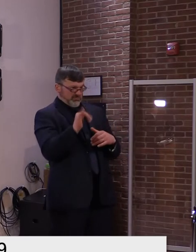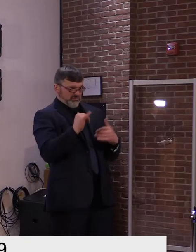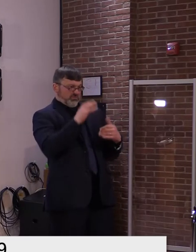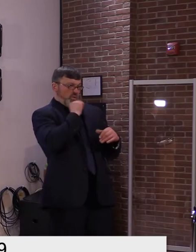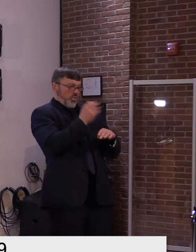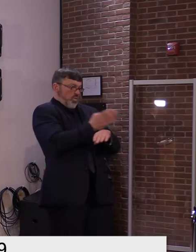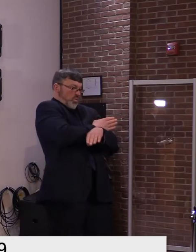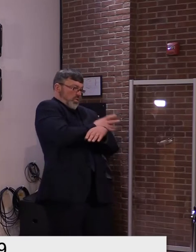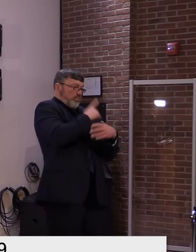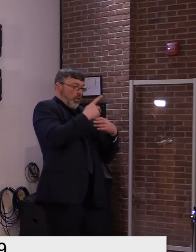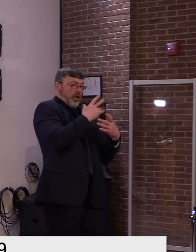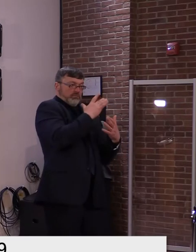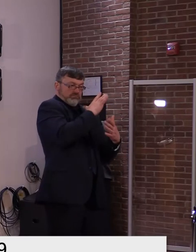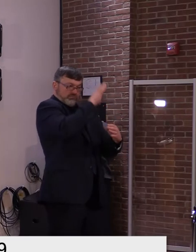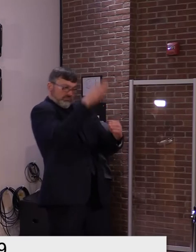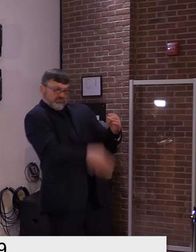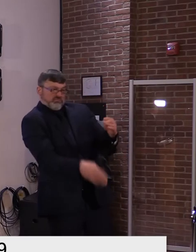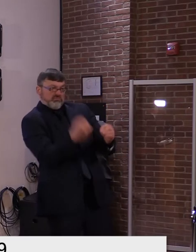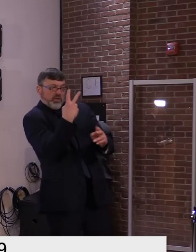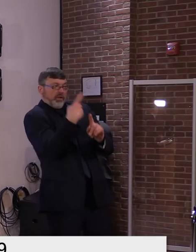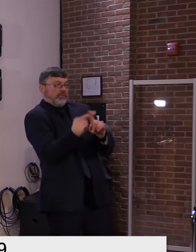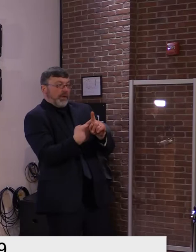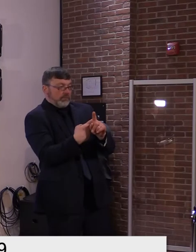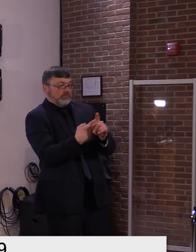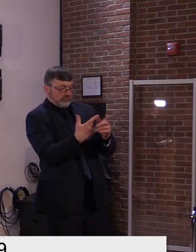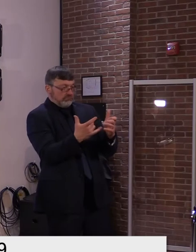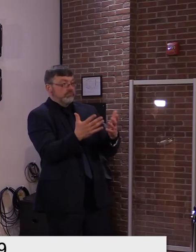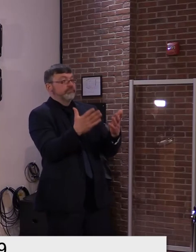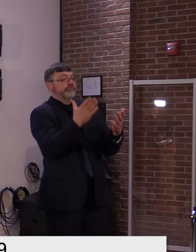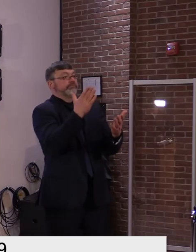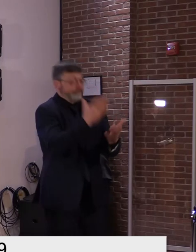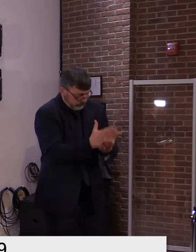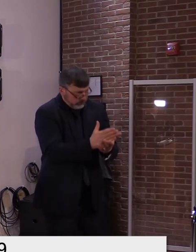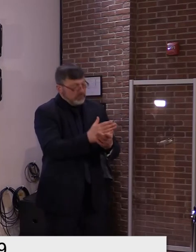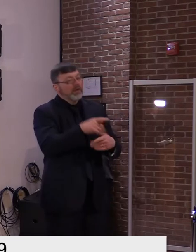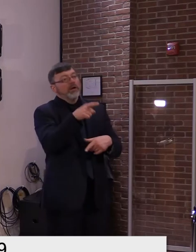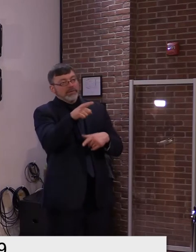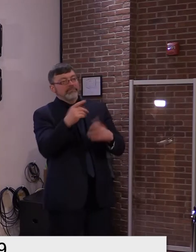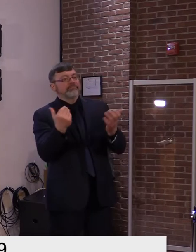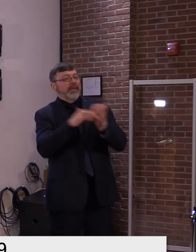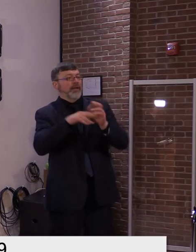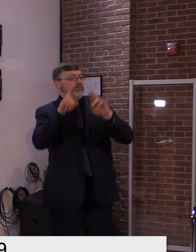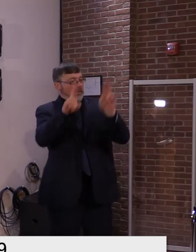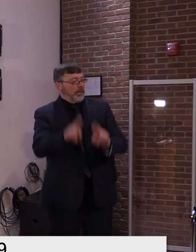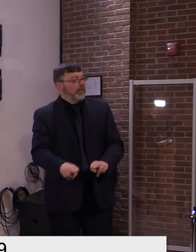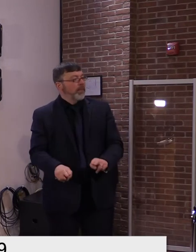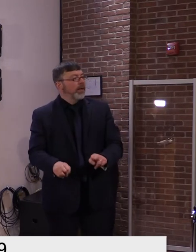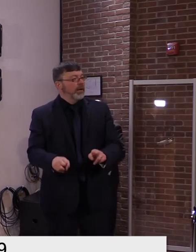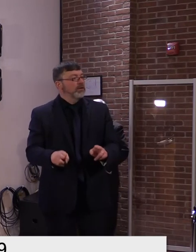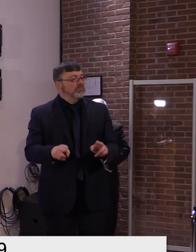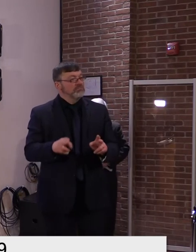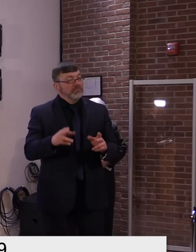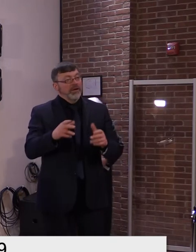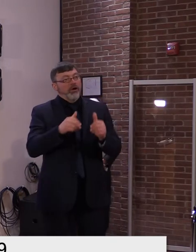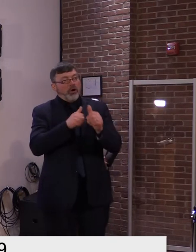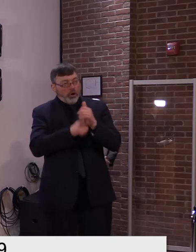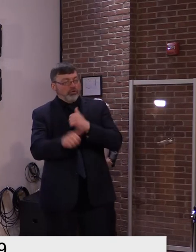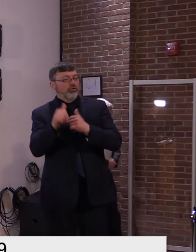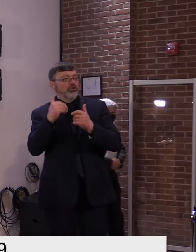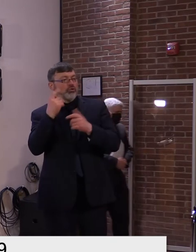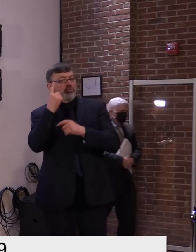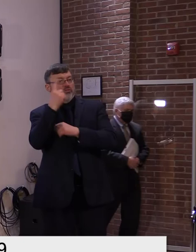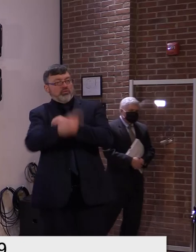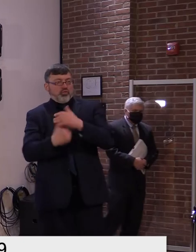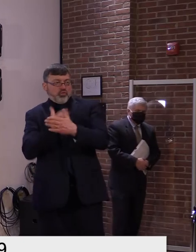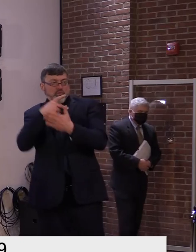department that their claim has expired and that they need to file under a new benefit year. And there is a method for how to do